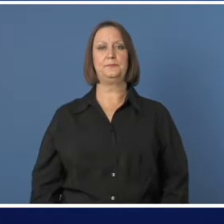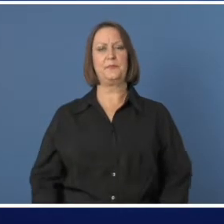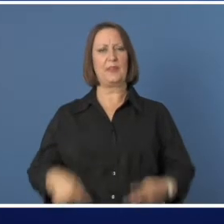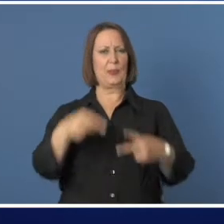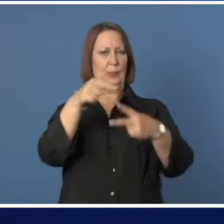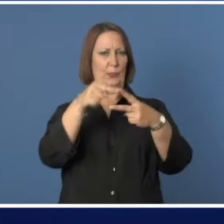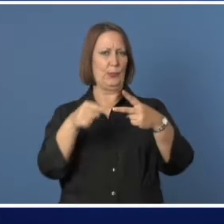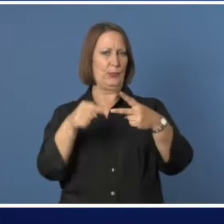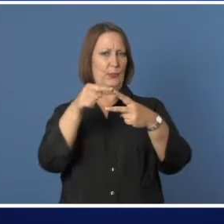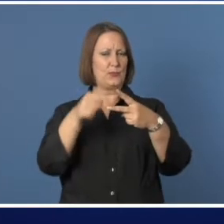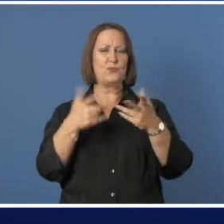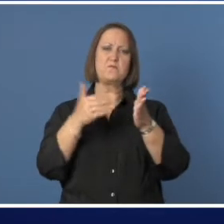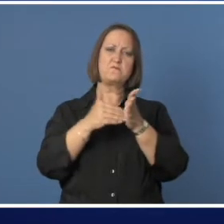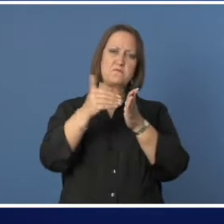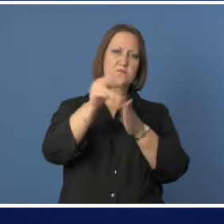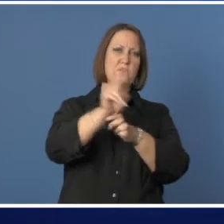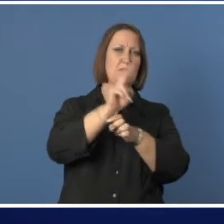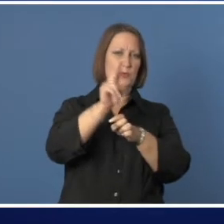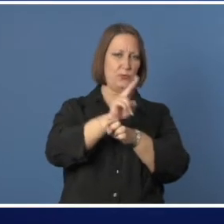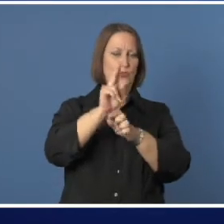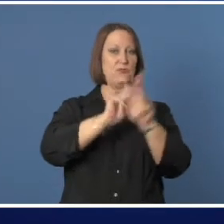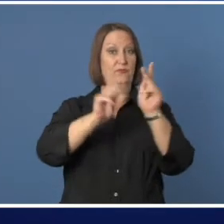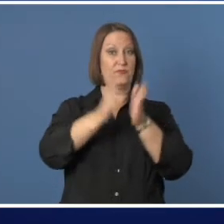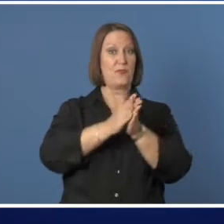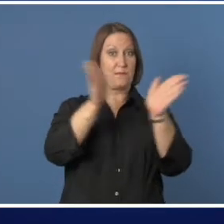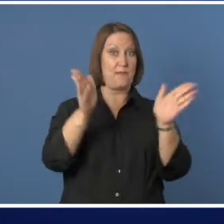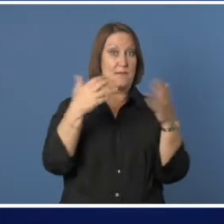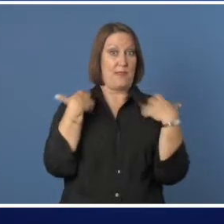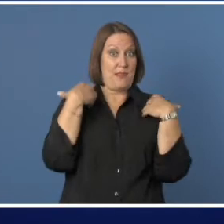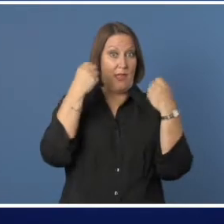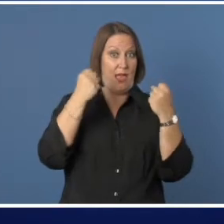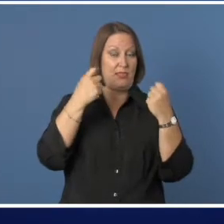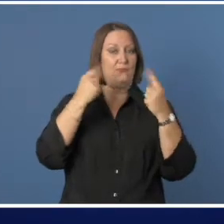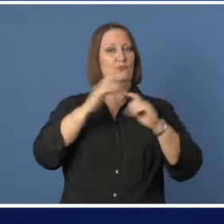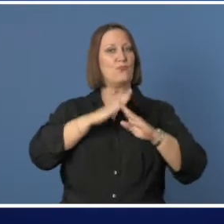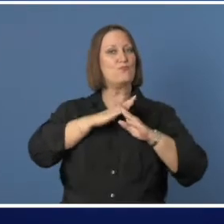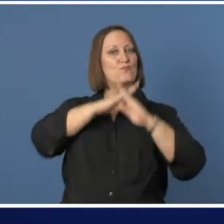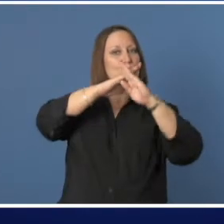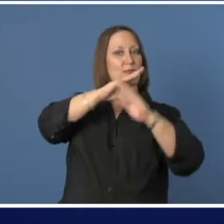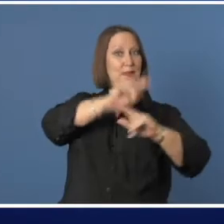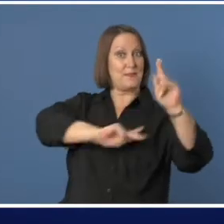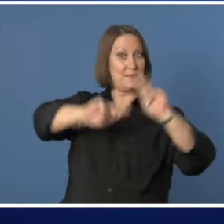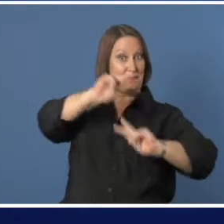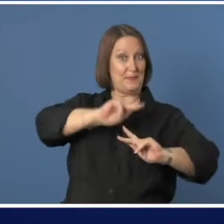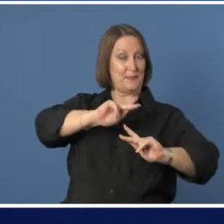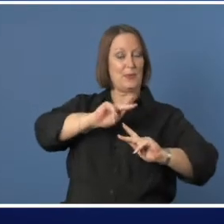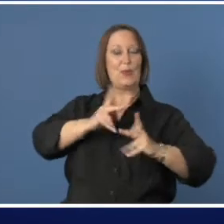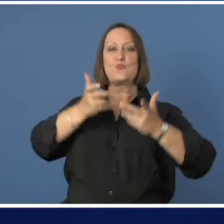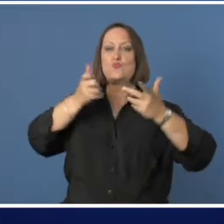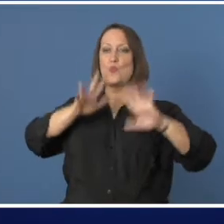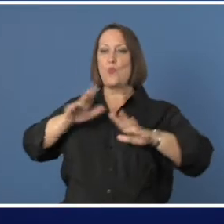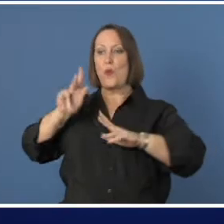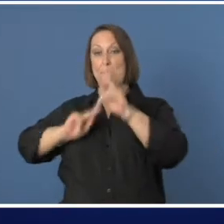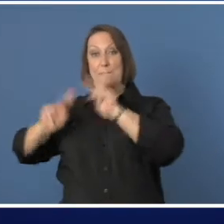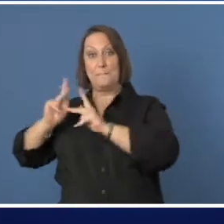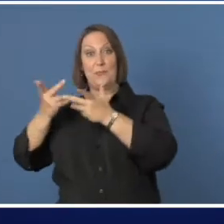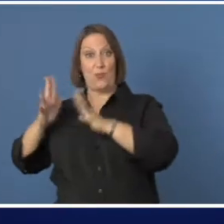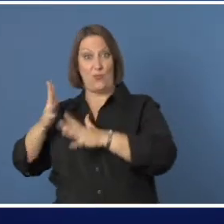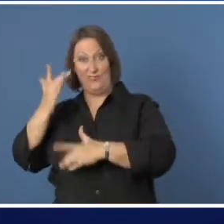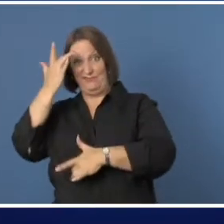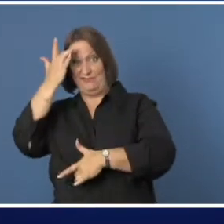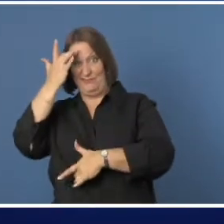Isolation and Quarantine are two common public health strategies designed to protect